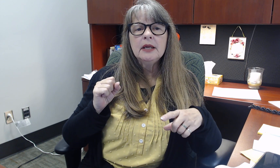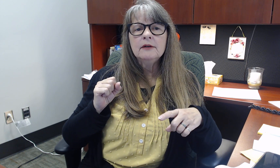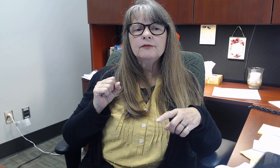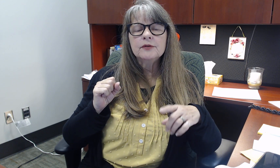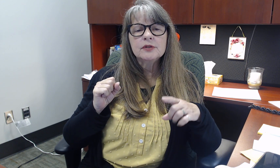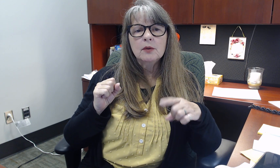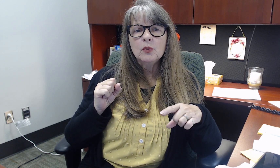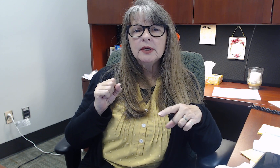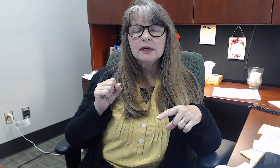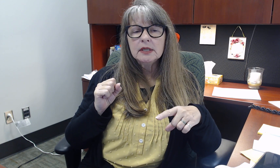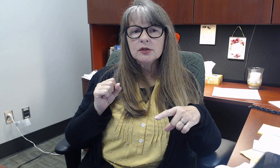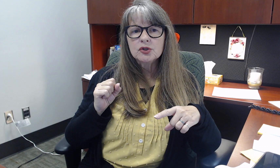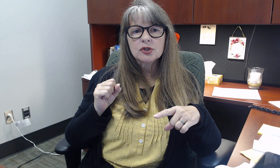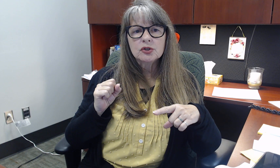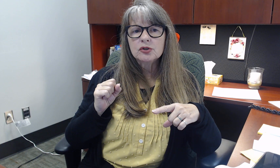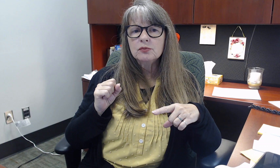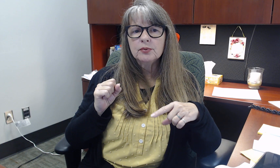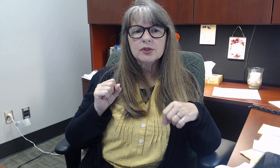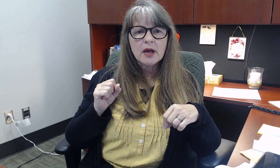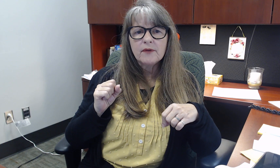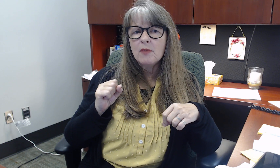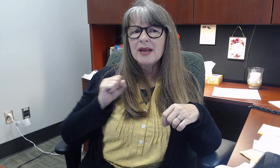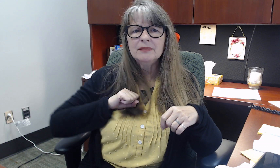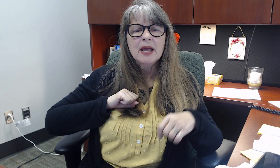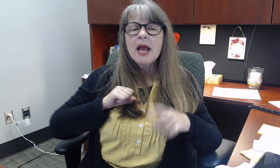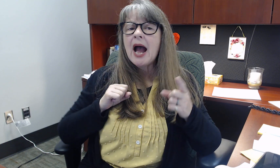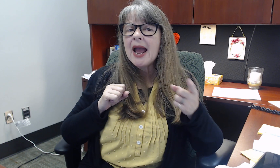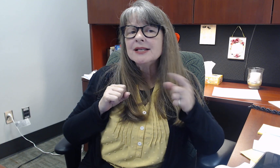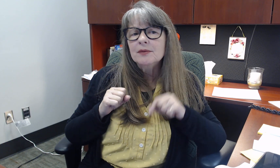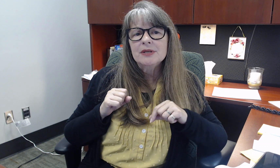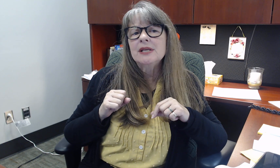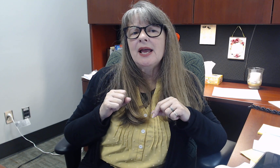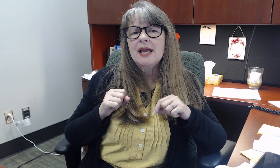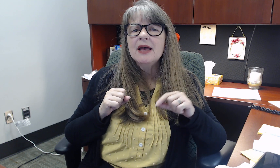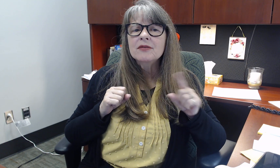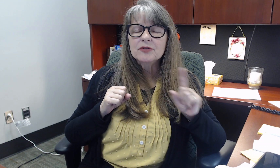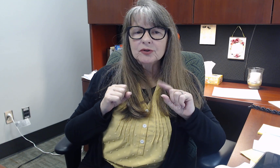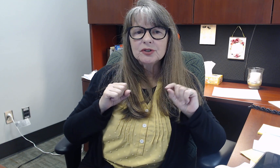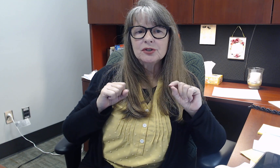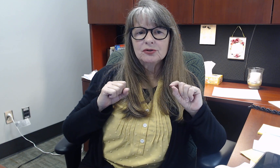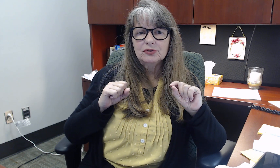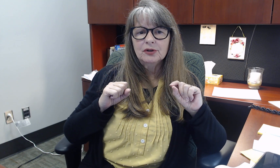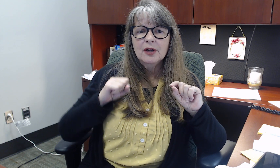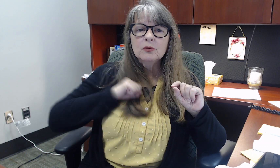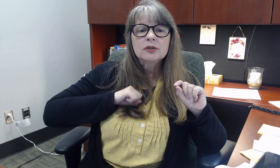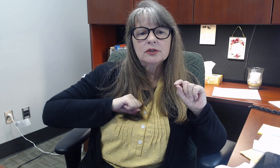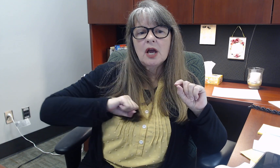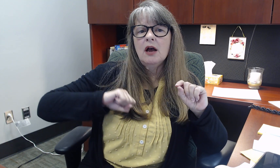If someone is just super tough, oh man, I had someone say that their sister was tough.